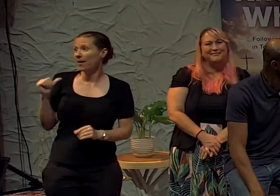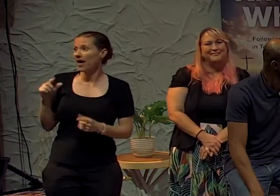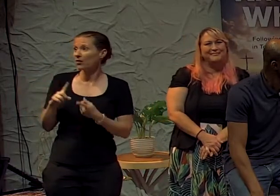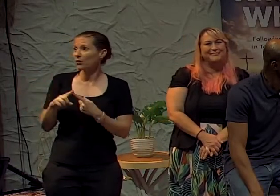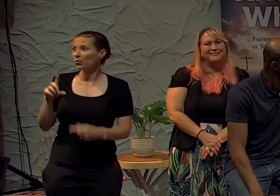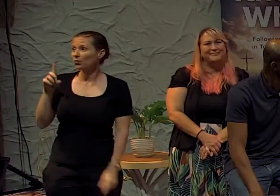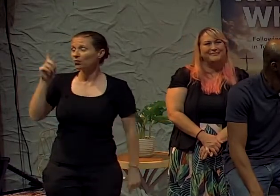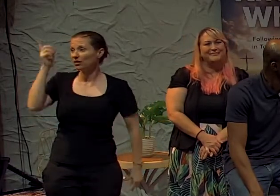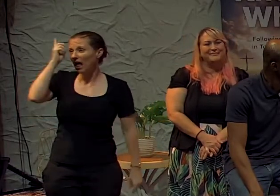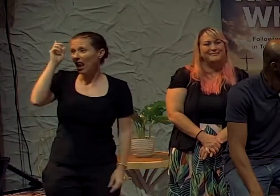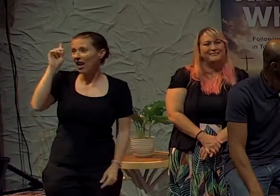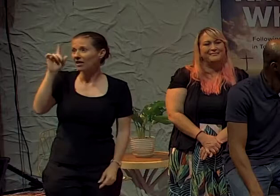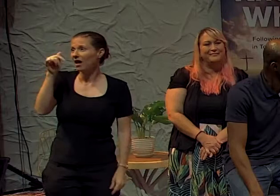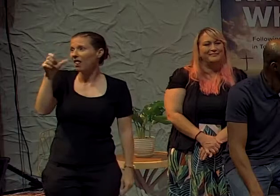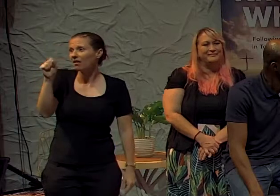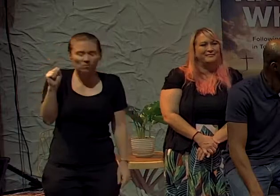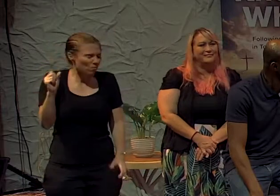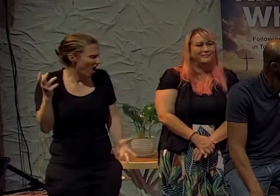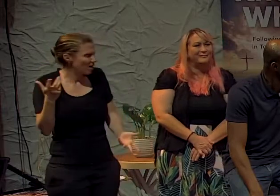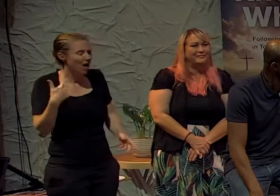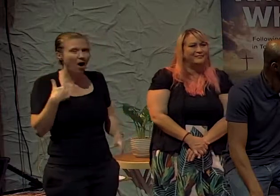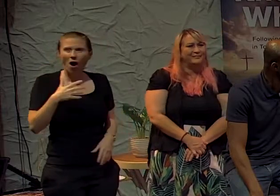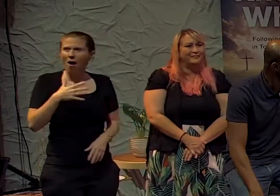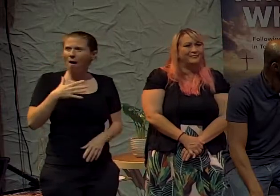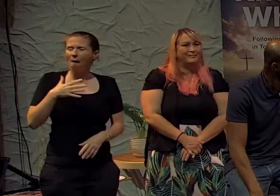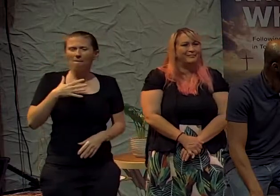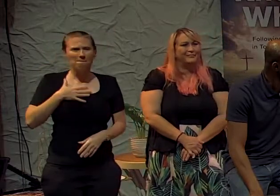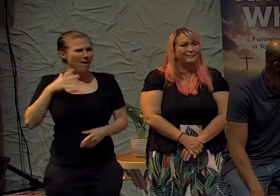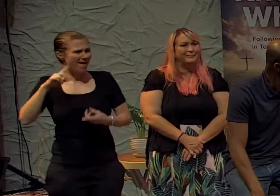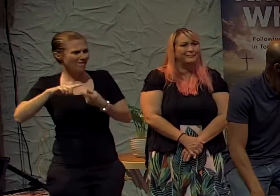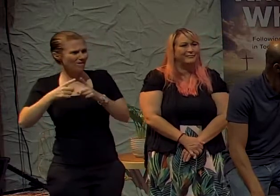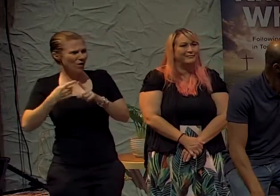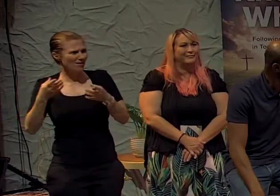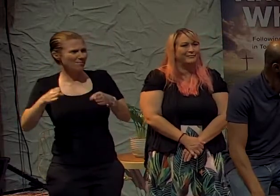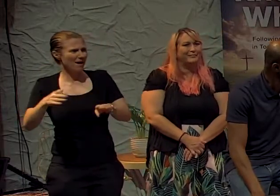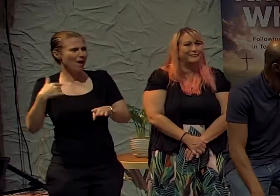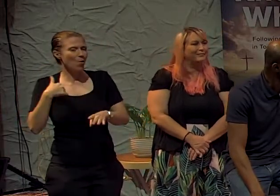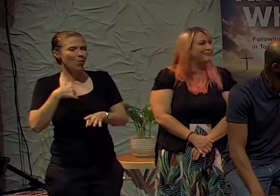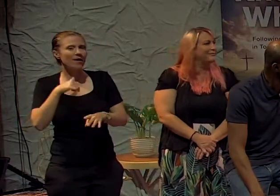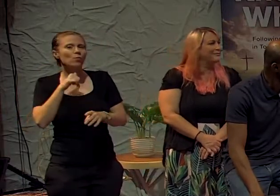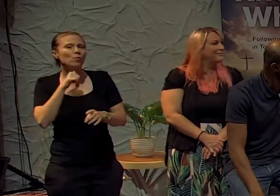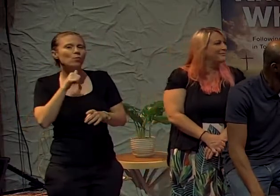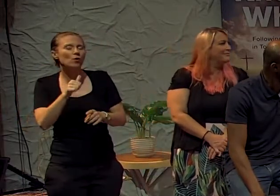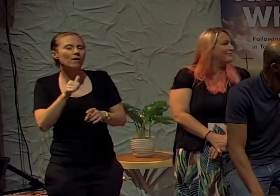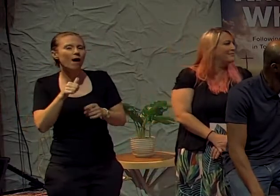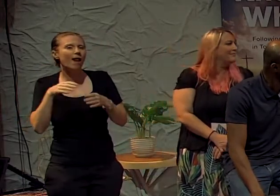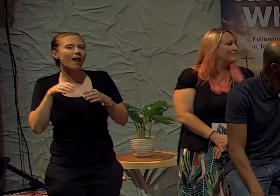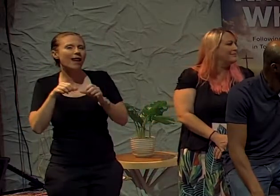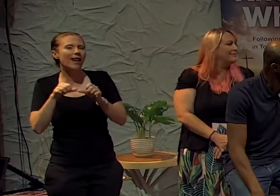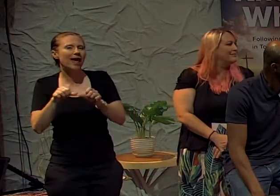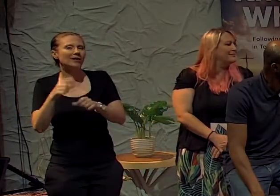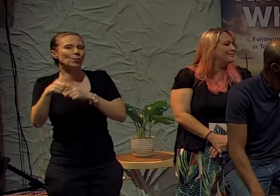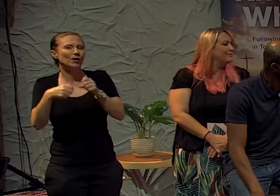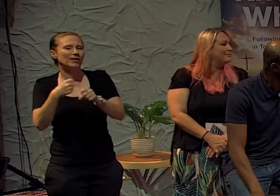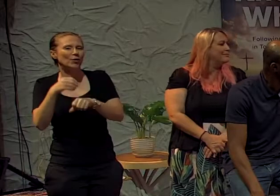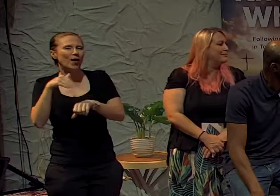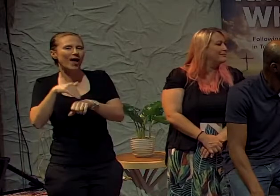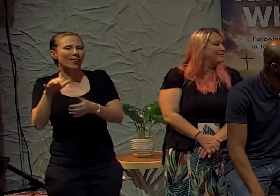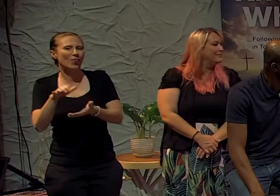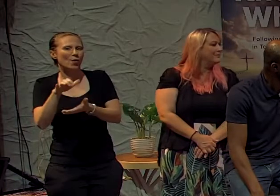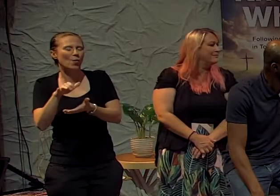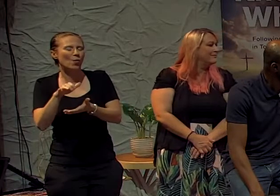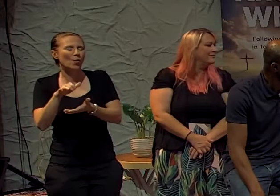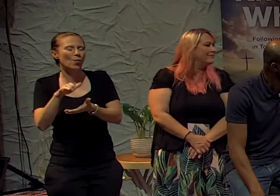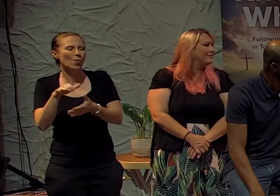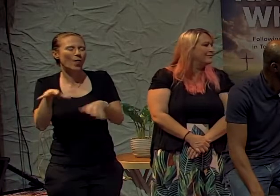what? I go, all my friends bet we wouldn't make it a year at the wedding. That was the relationships I had. My friends didn't